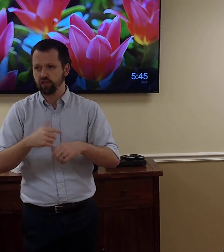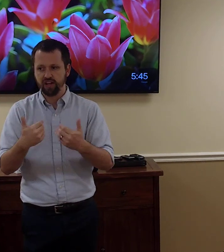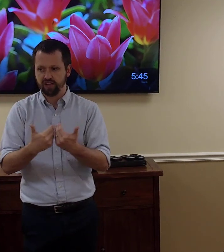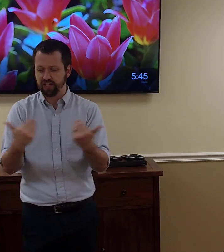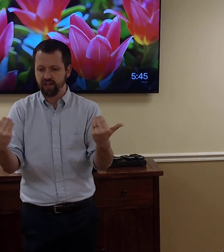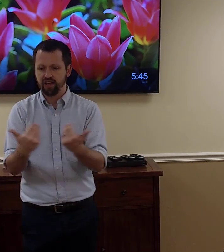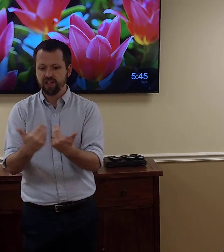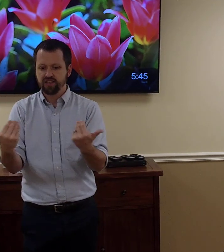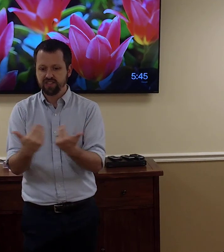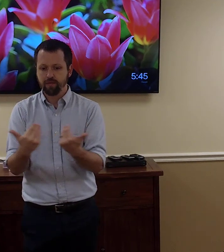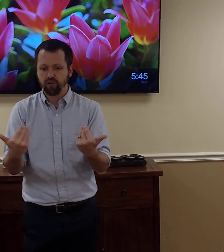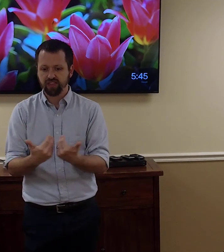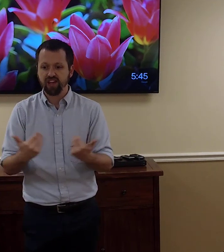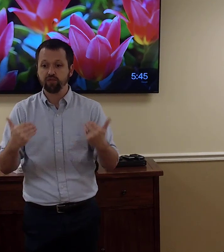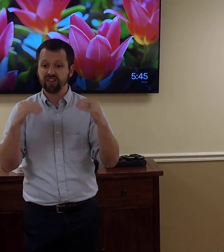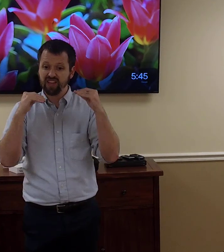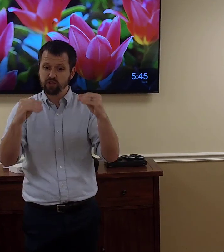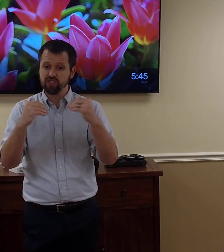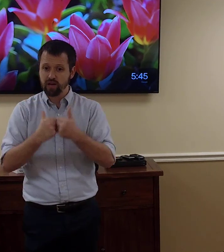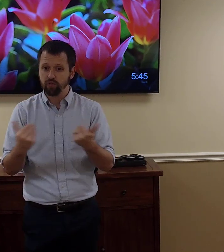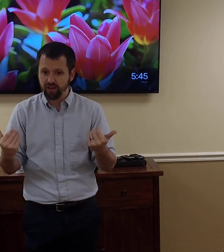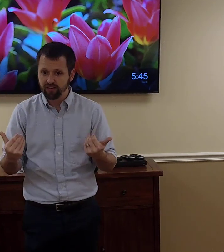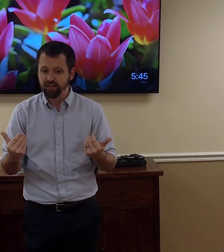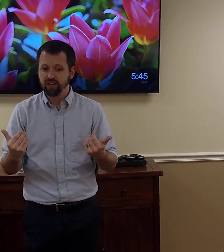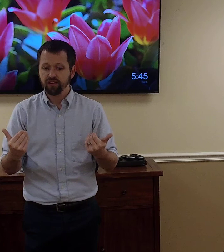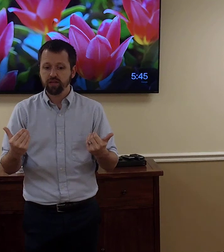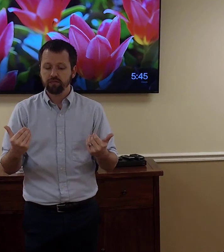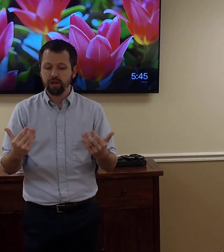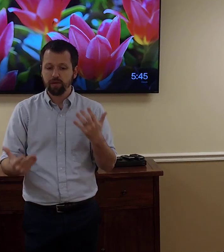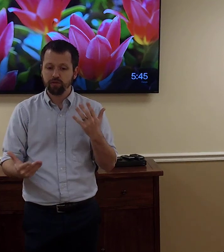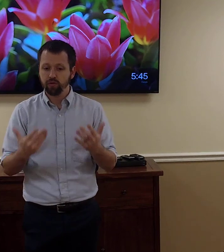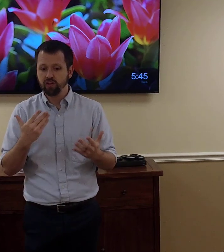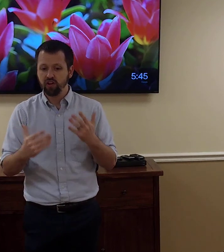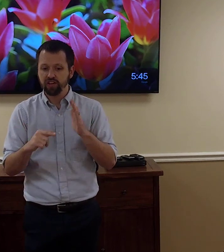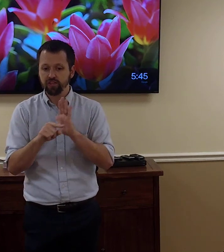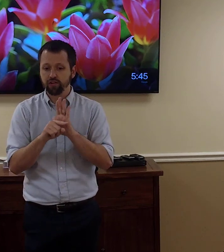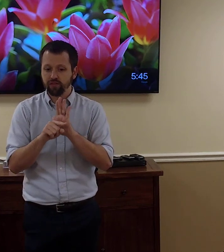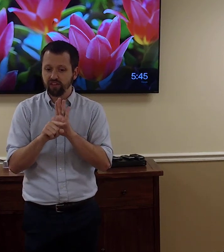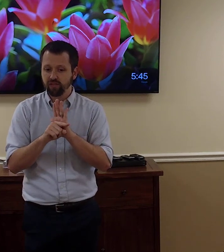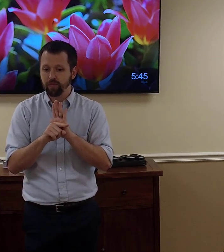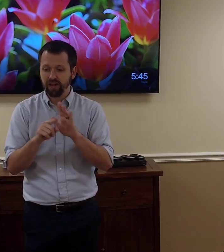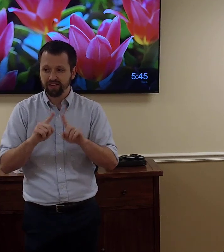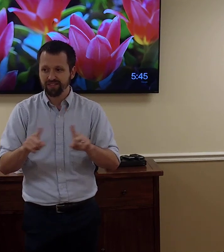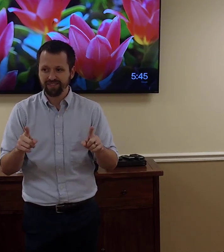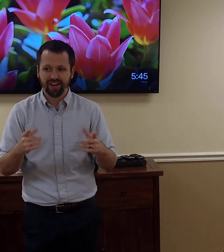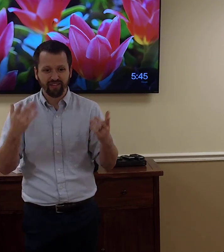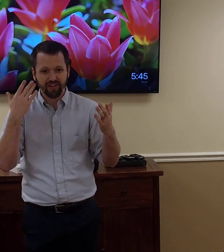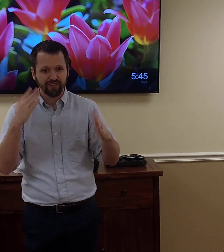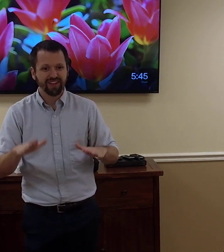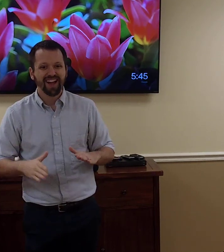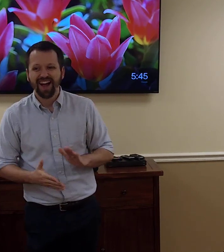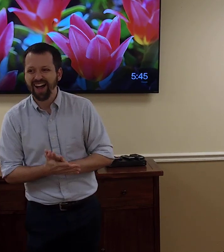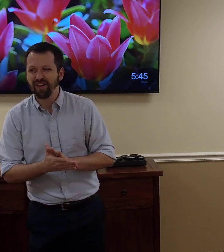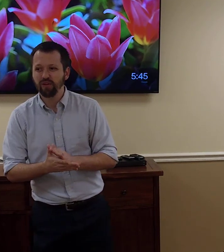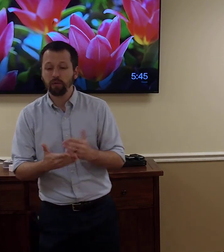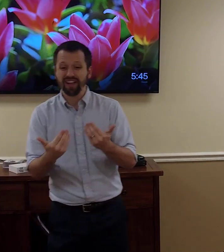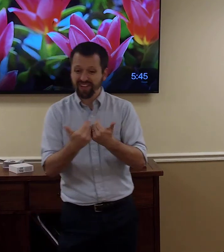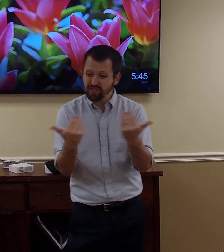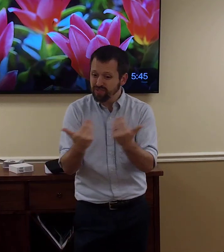not like separate things. We teach them separate. Maybe I'm doing you all a disservice, but I don't know. But I teach them